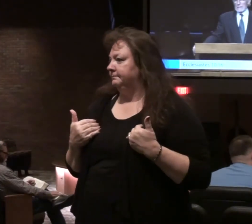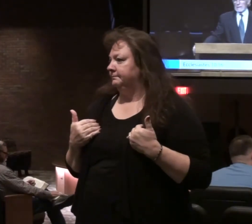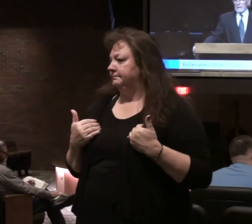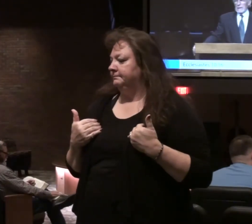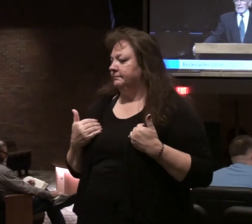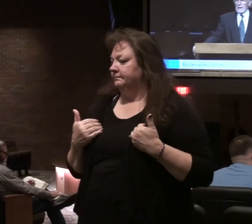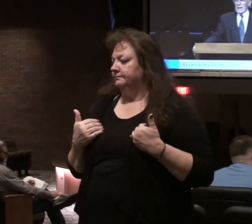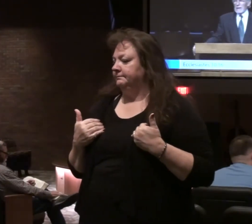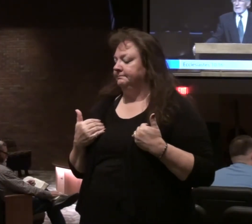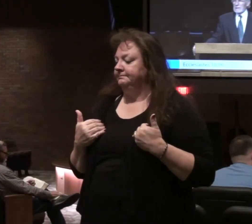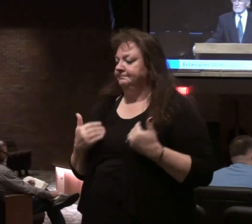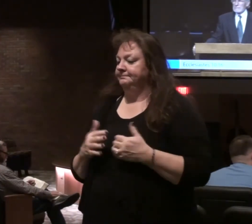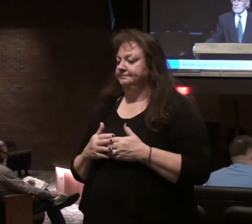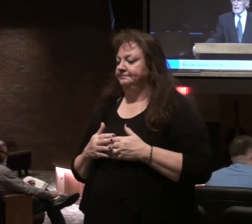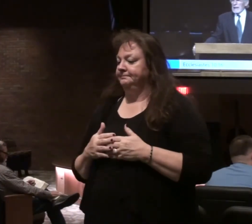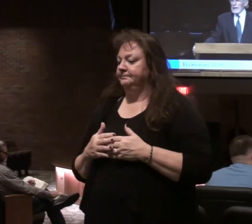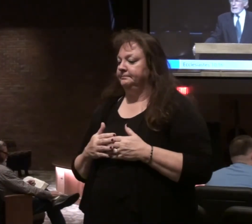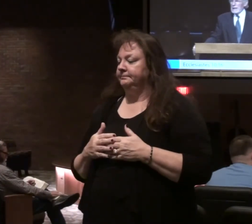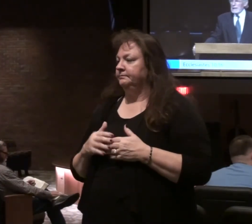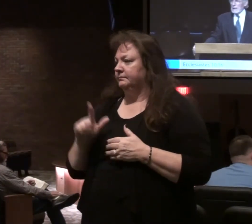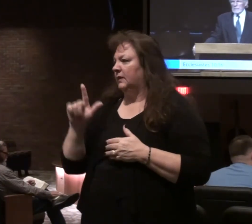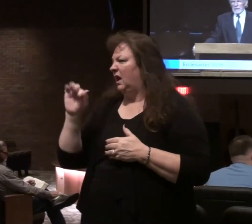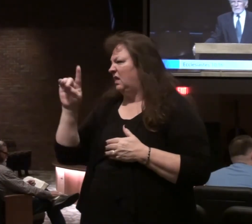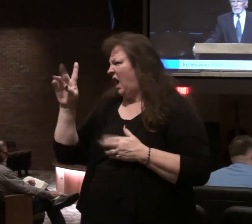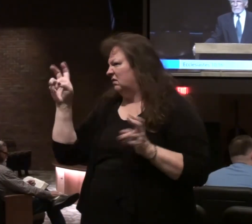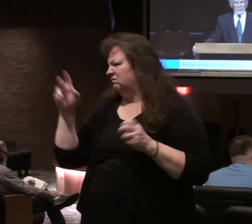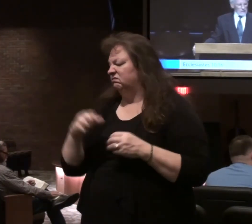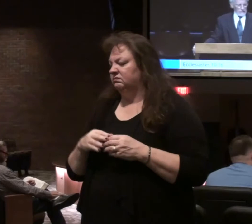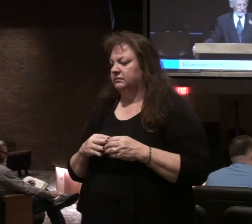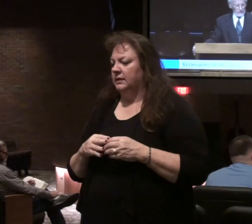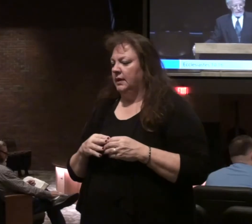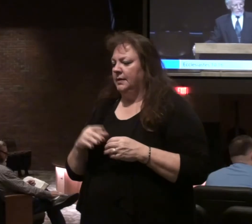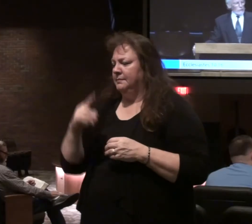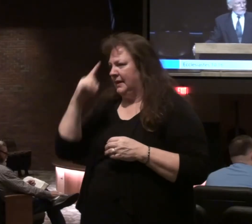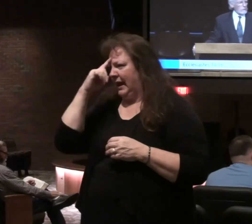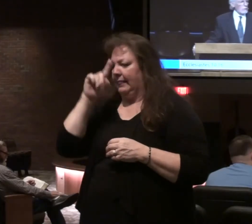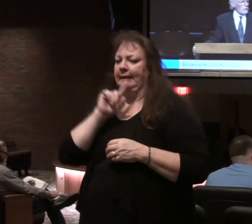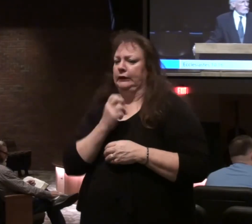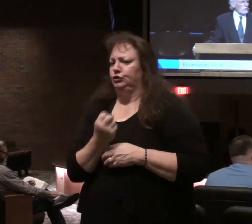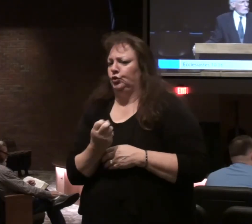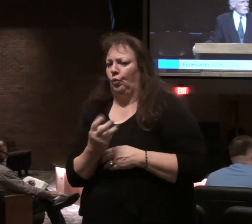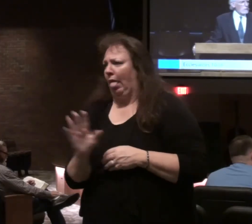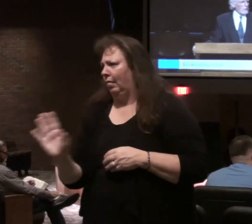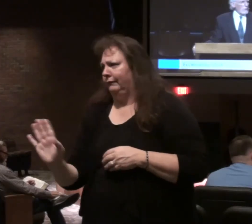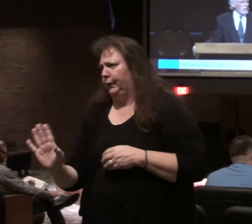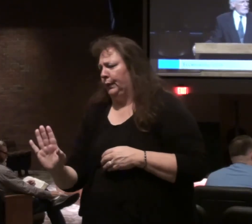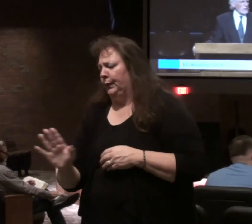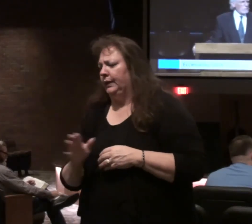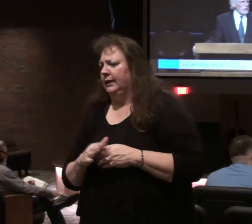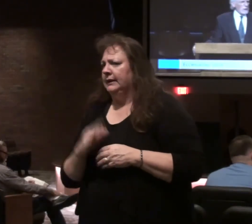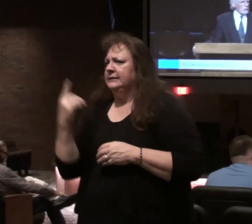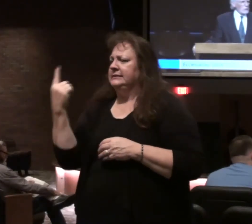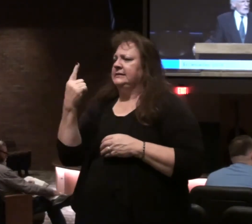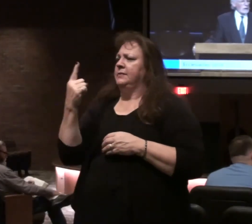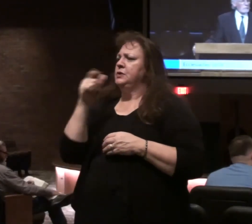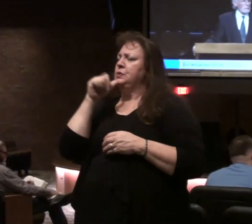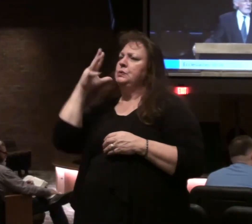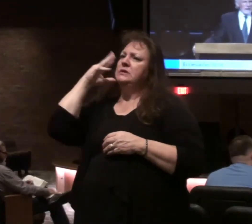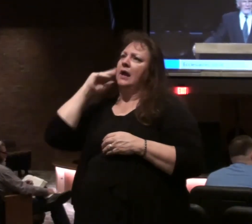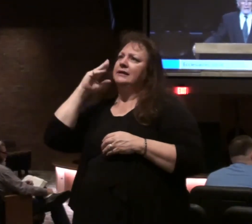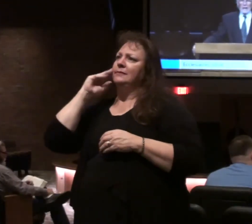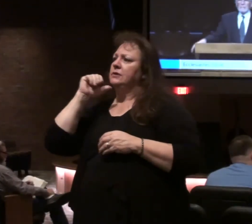nahar, a lad. But don't think of it like a 12-year-old. It's somebody who's